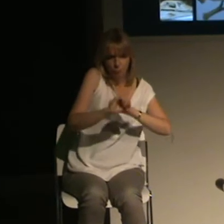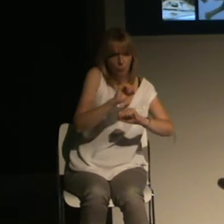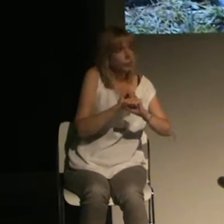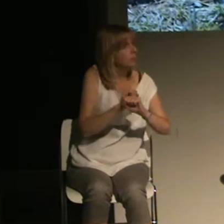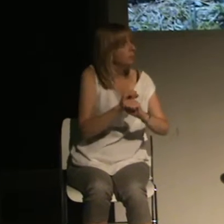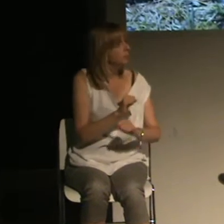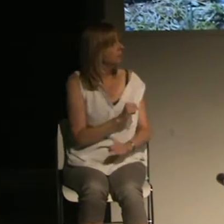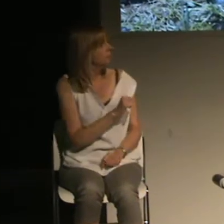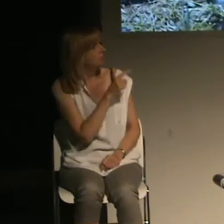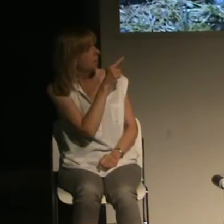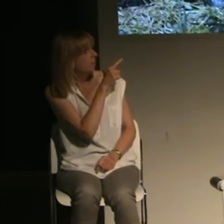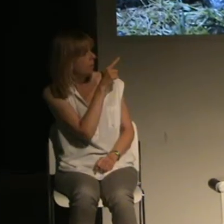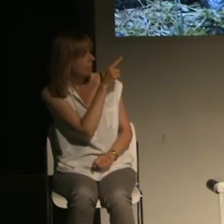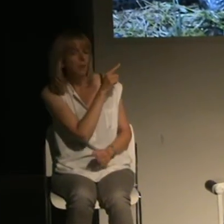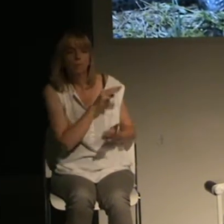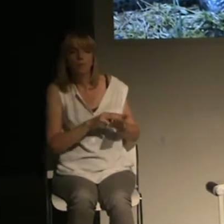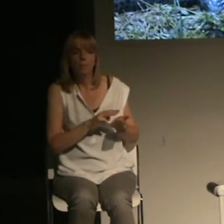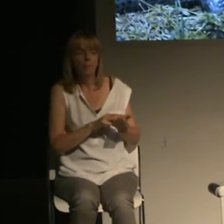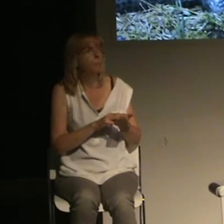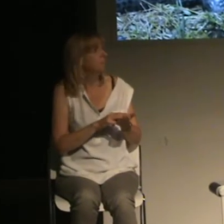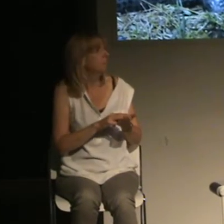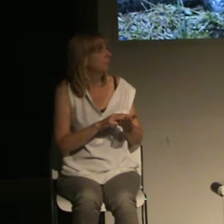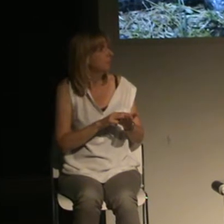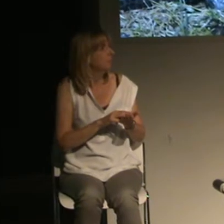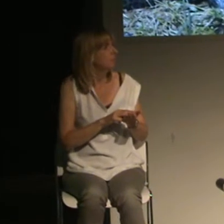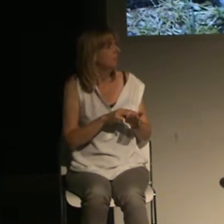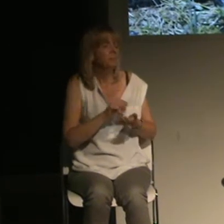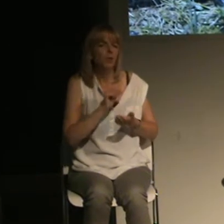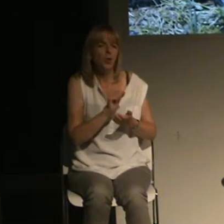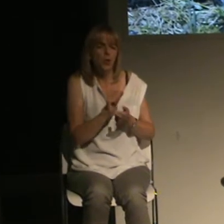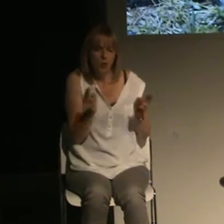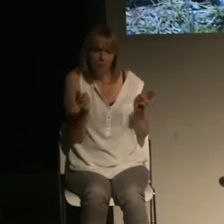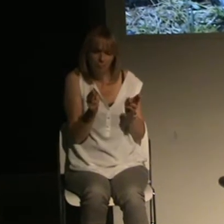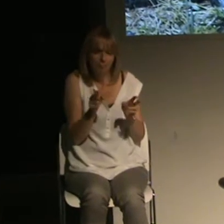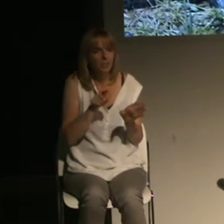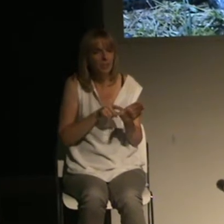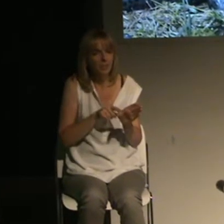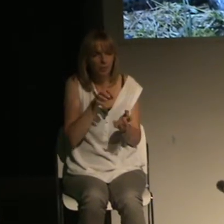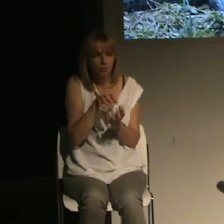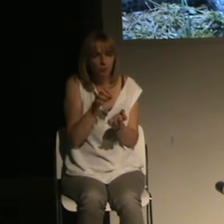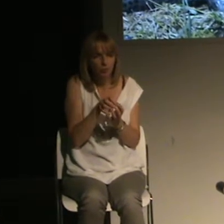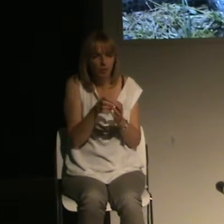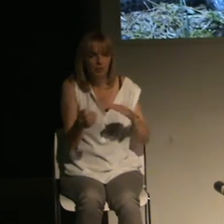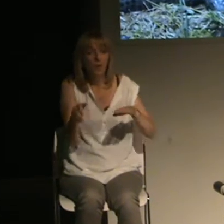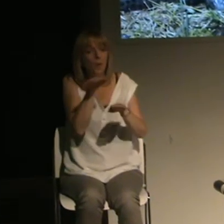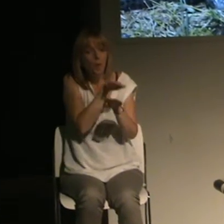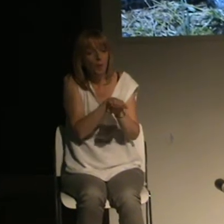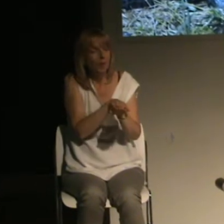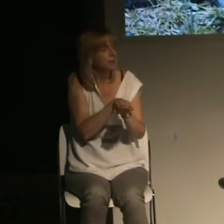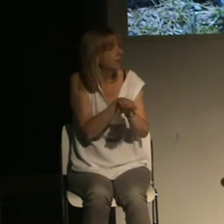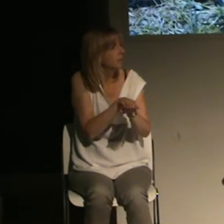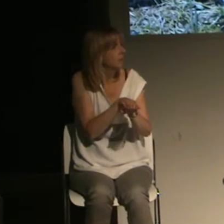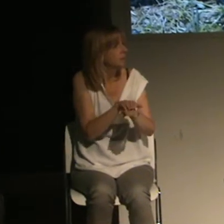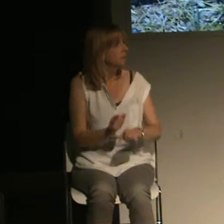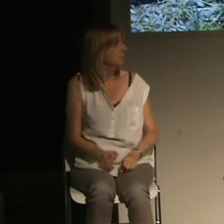here giving a ride to one of her babies, and you can just see some of the other babies in the background. They're